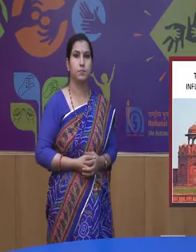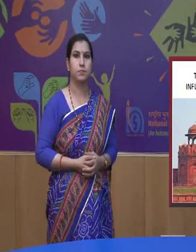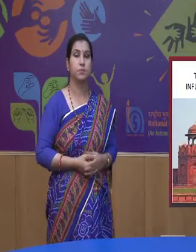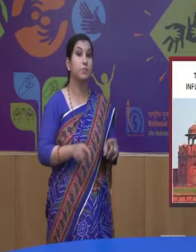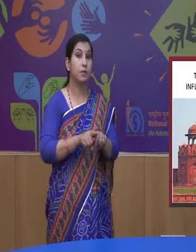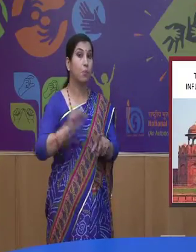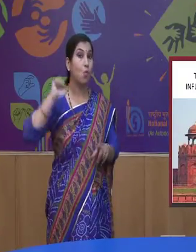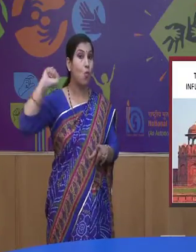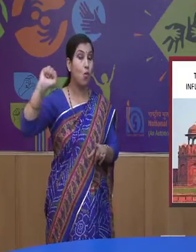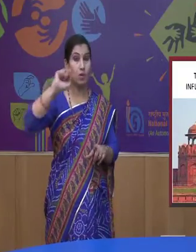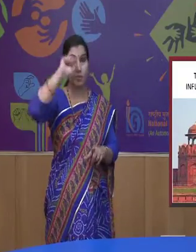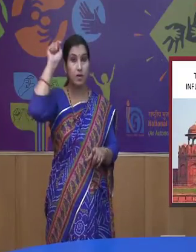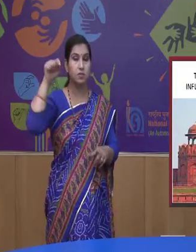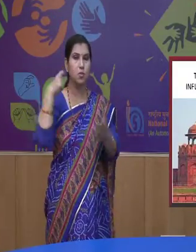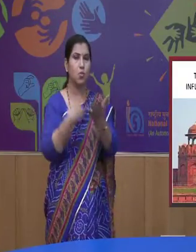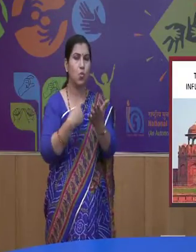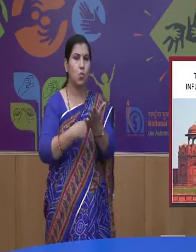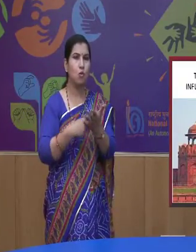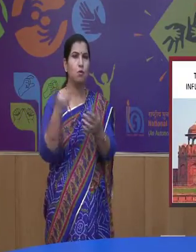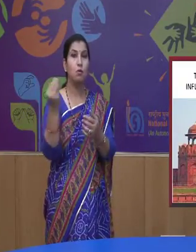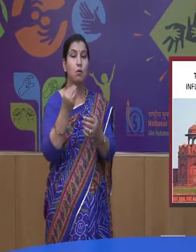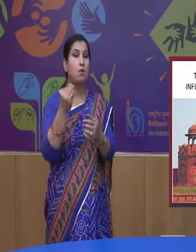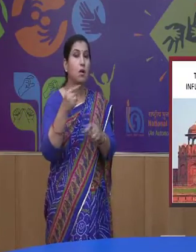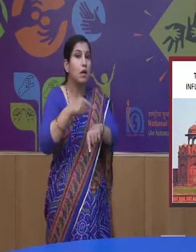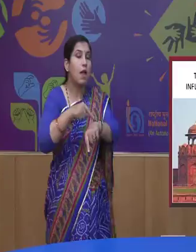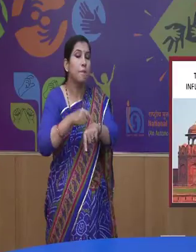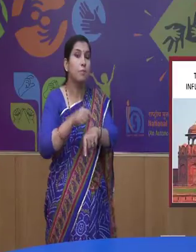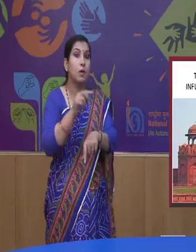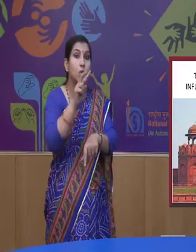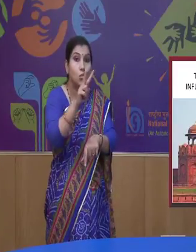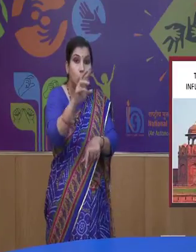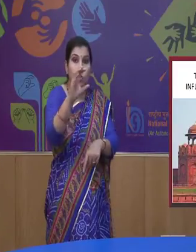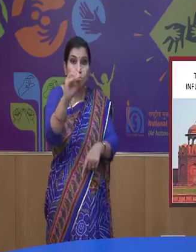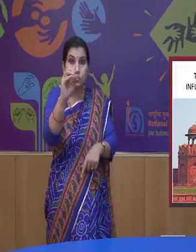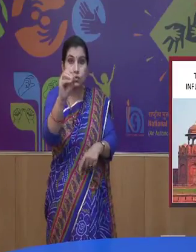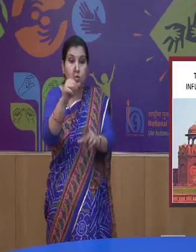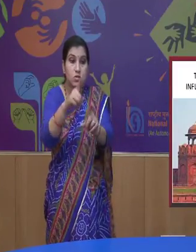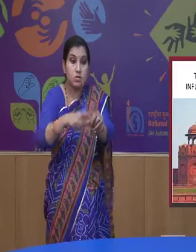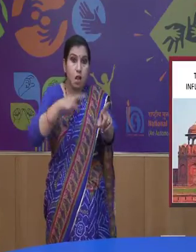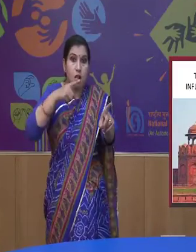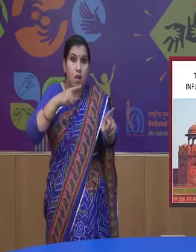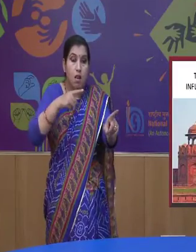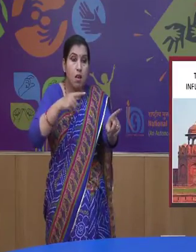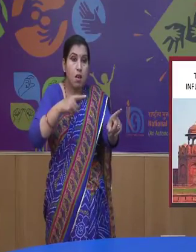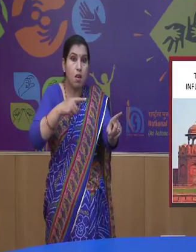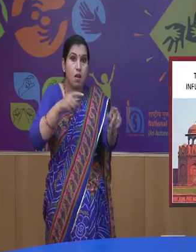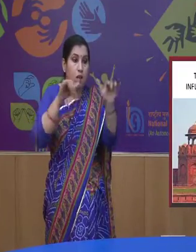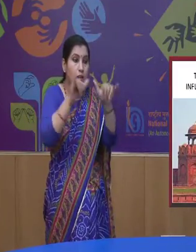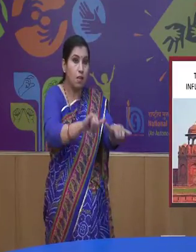As the British ruled over India for nearly 200 years, and a large